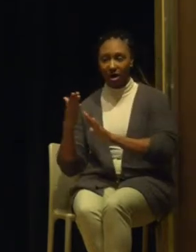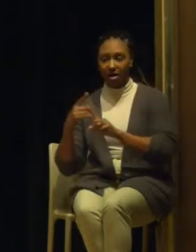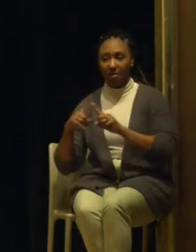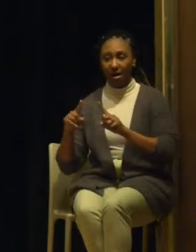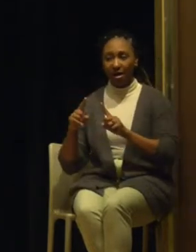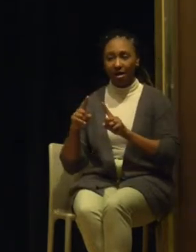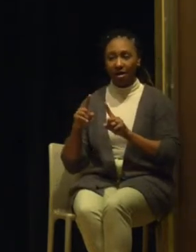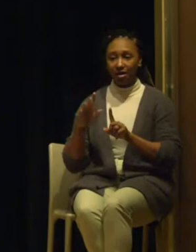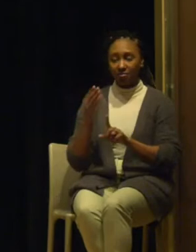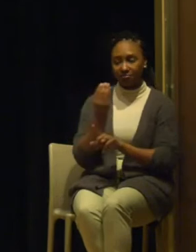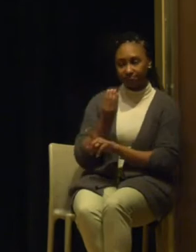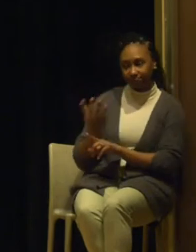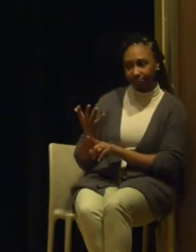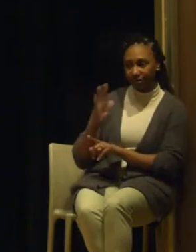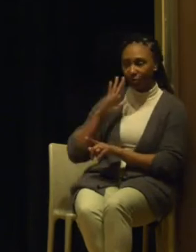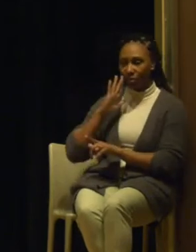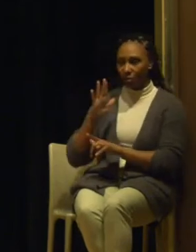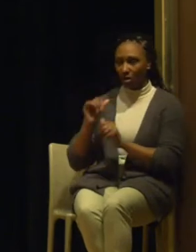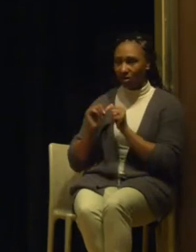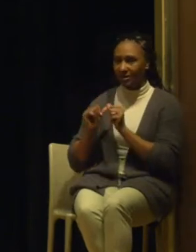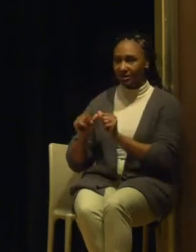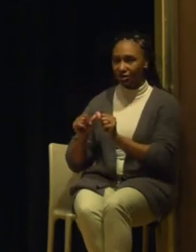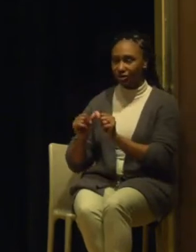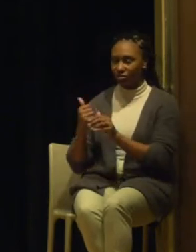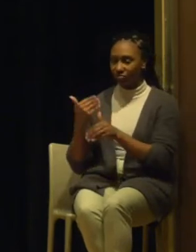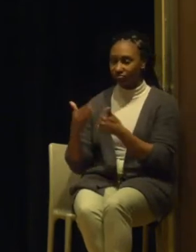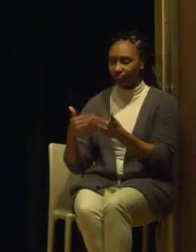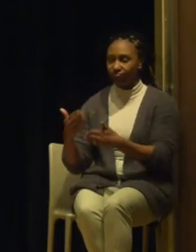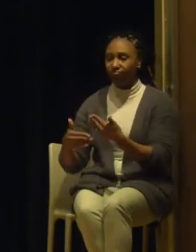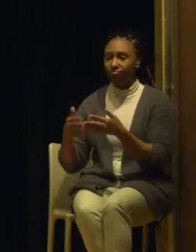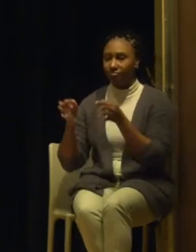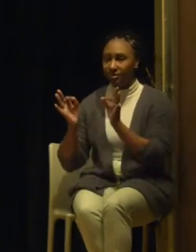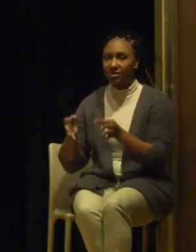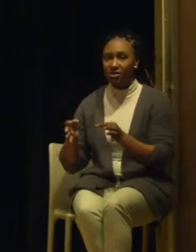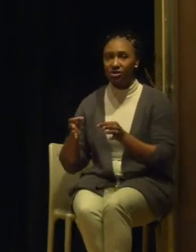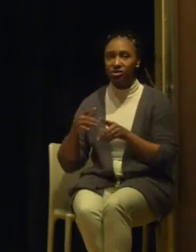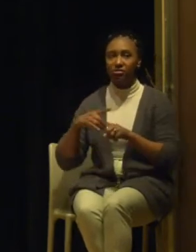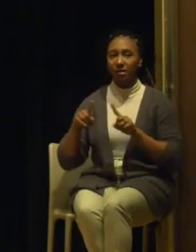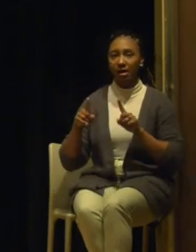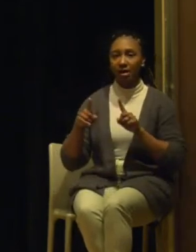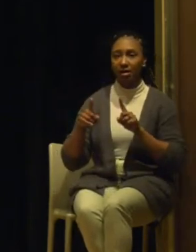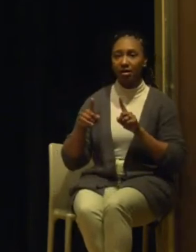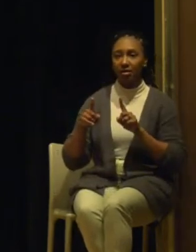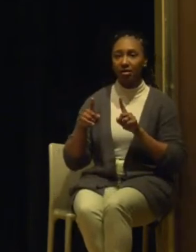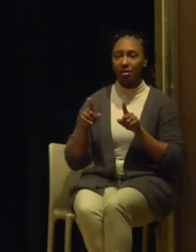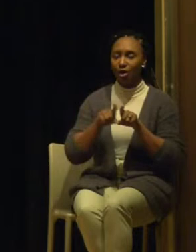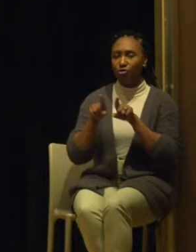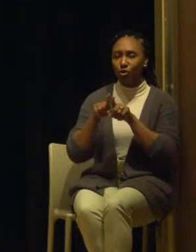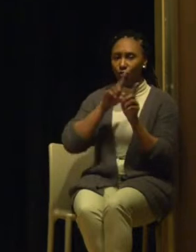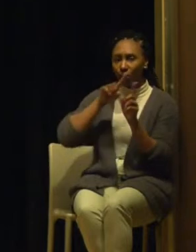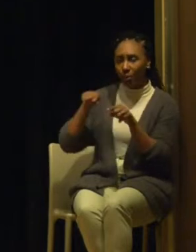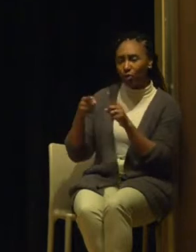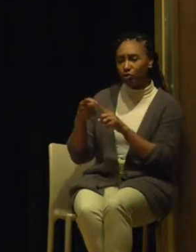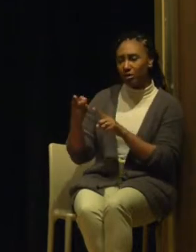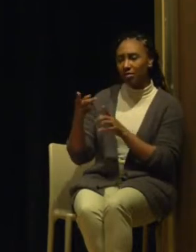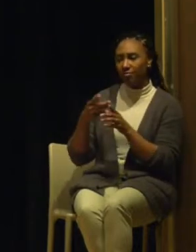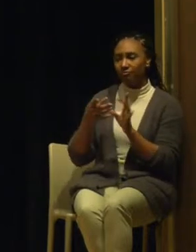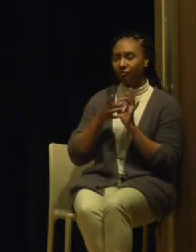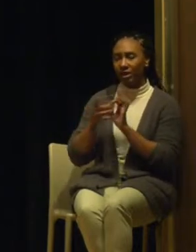decisions, especially programming decisions. I mean, of course, we had to report to them on budget and stuff like that. But, you